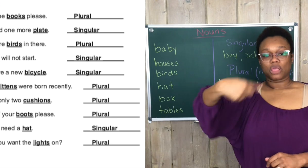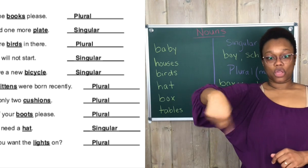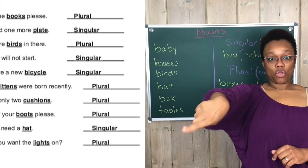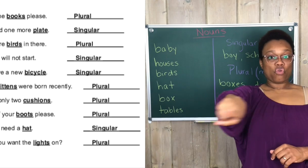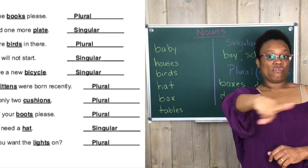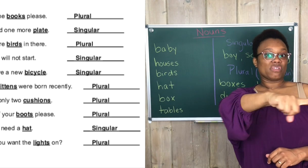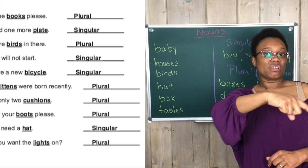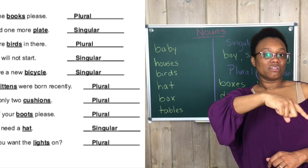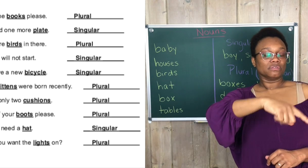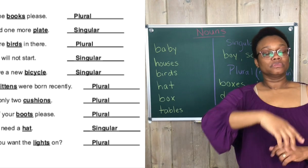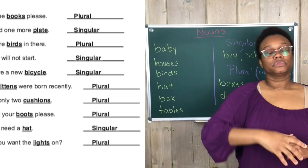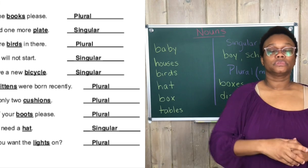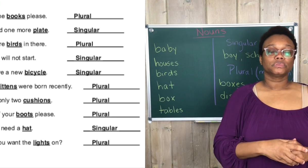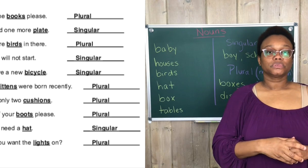There are birds in there.